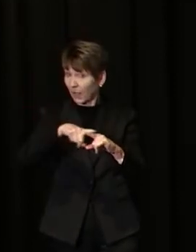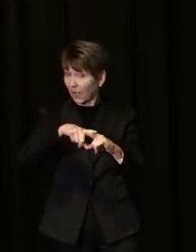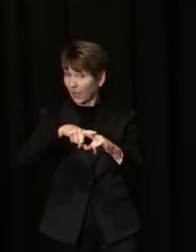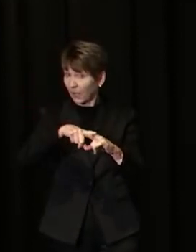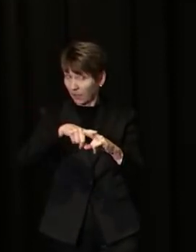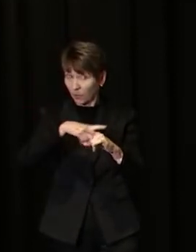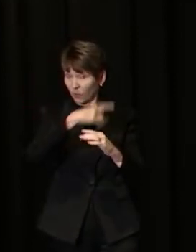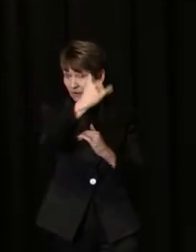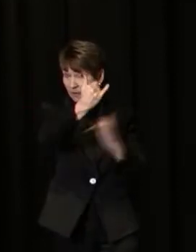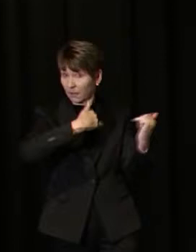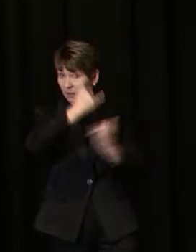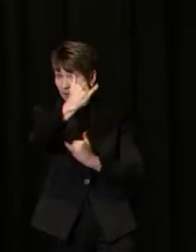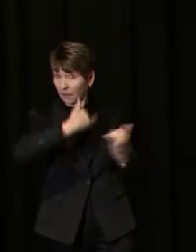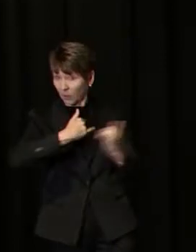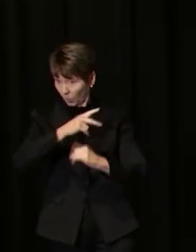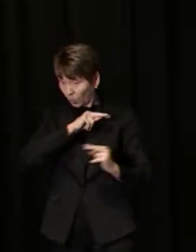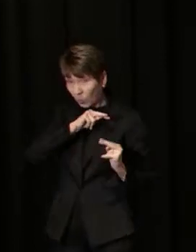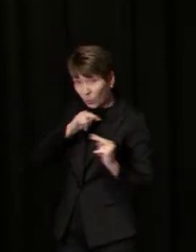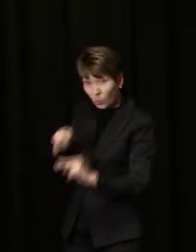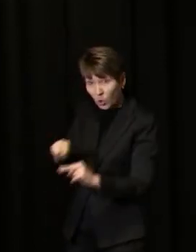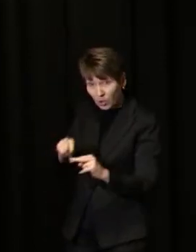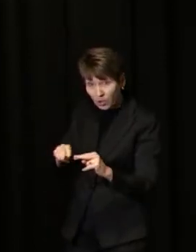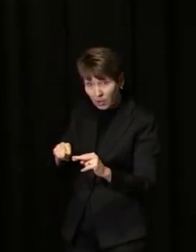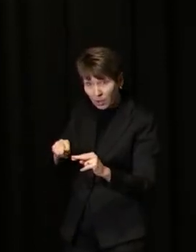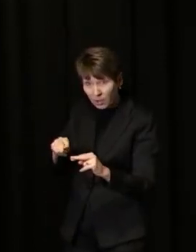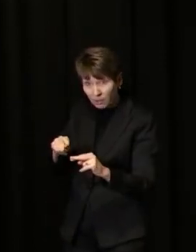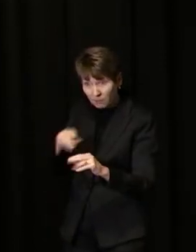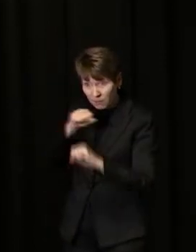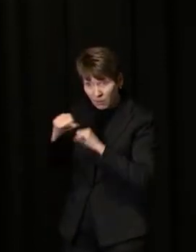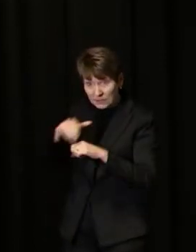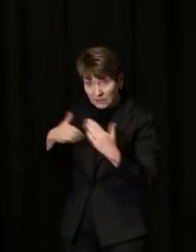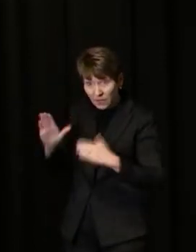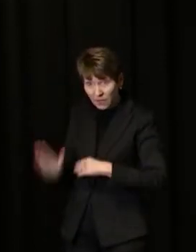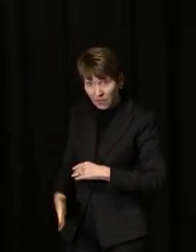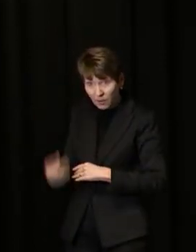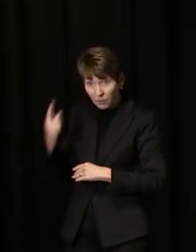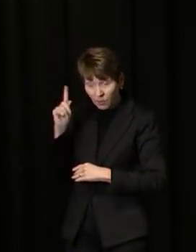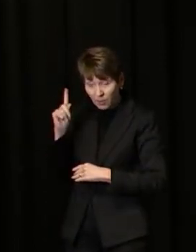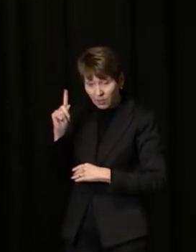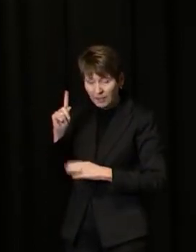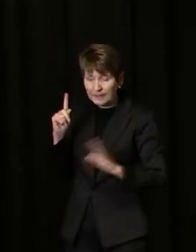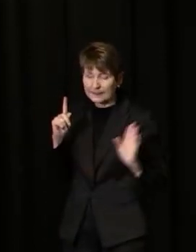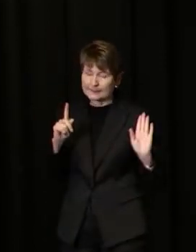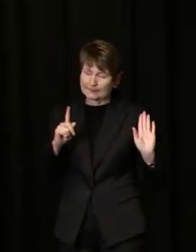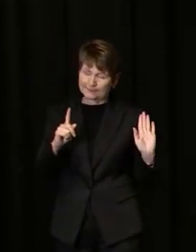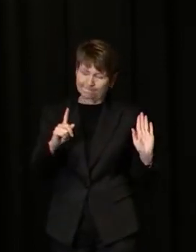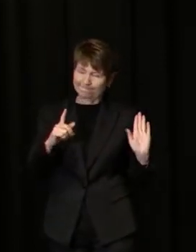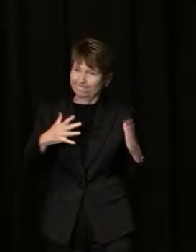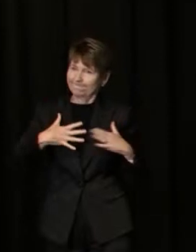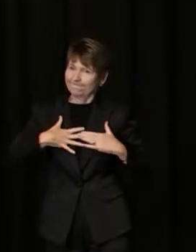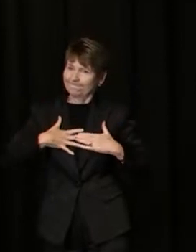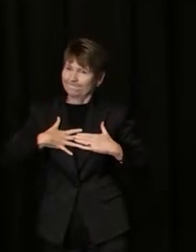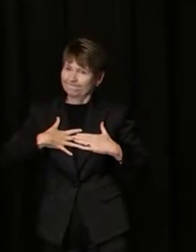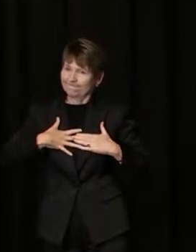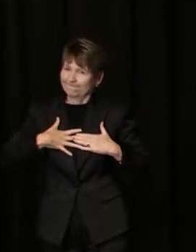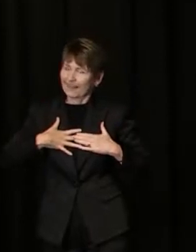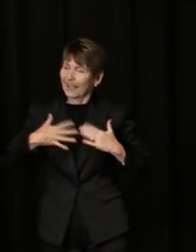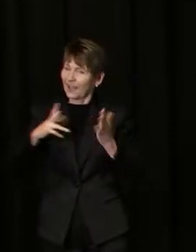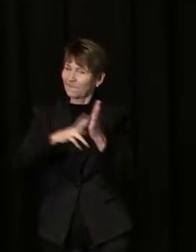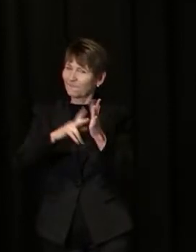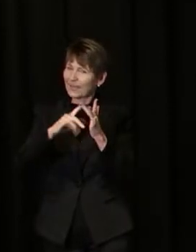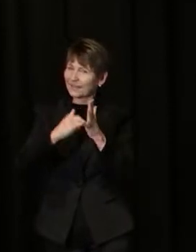you think it is that we'll be able to get funds from influencers? I can only refer you to the federal government on that matter. I don't issue visas, and those matters